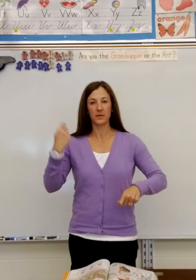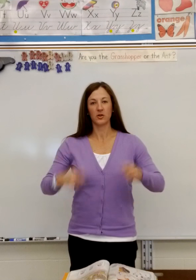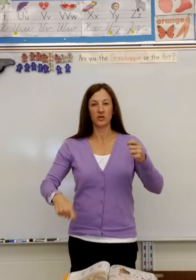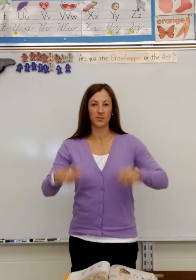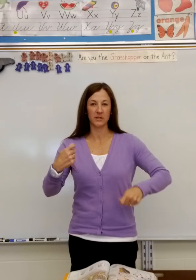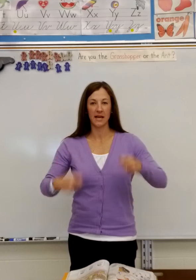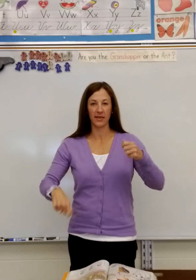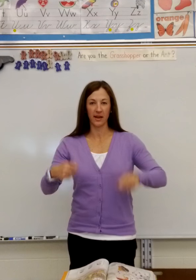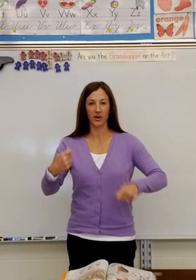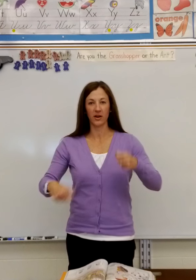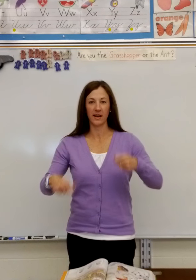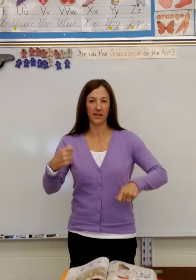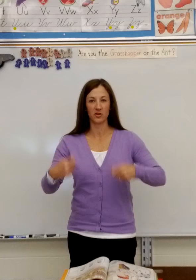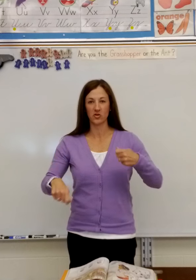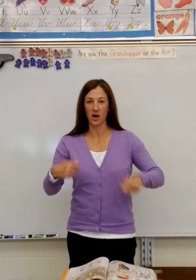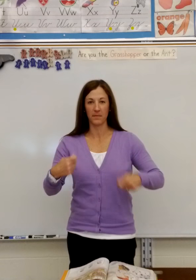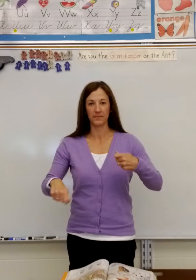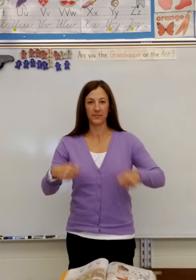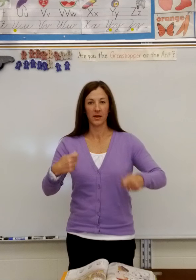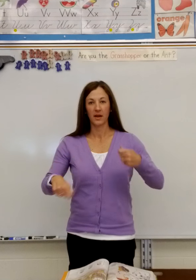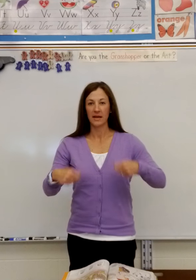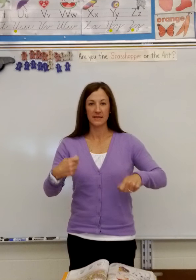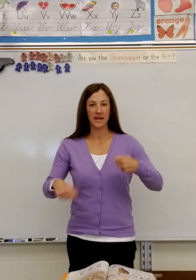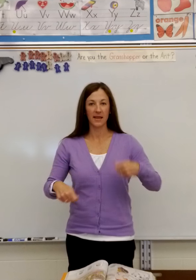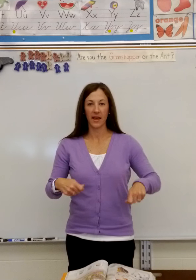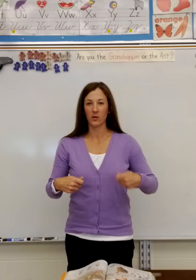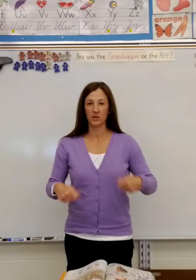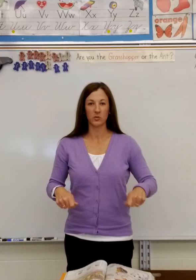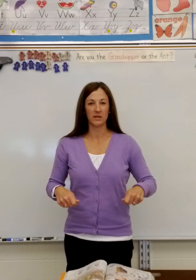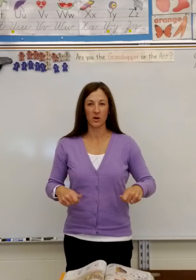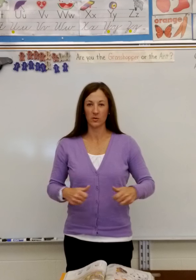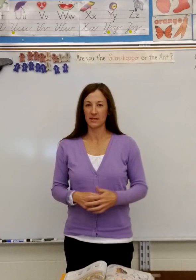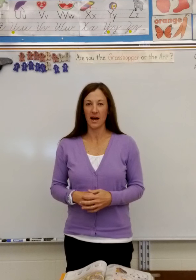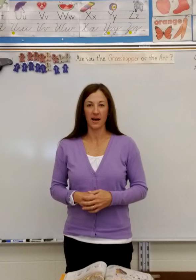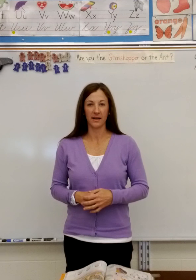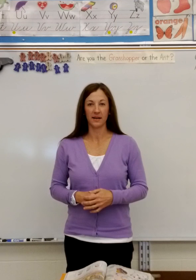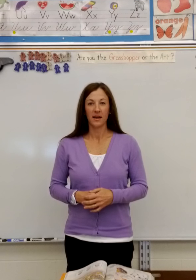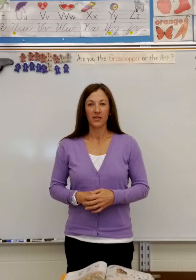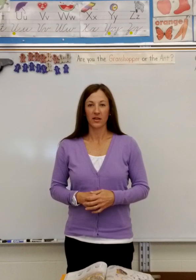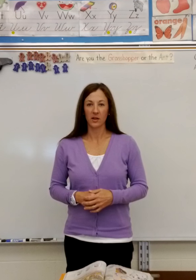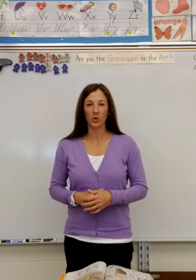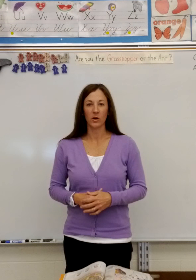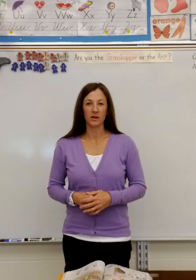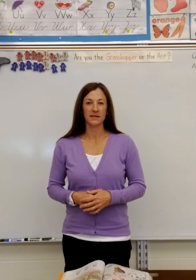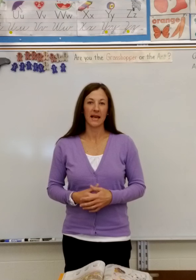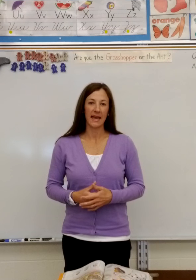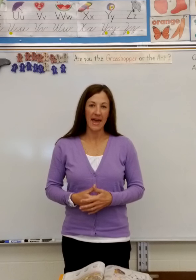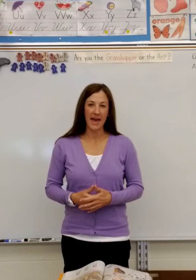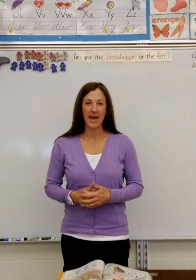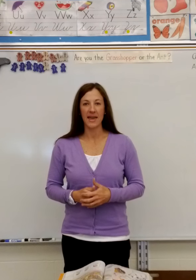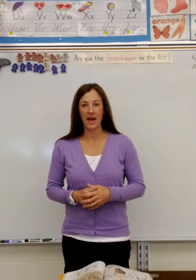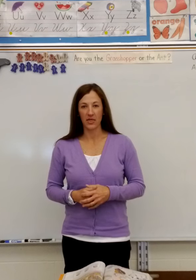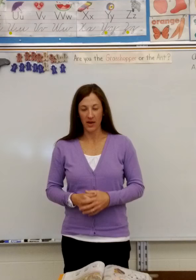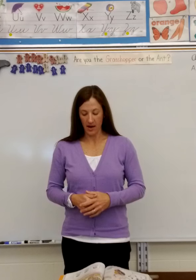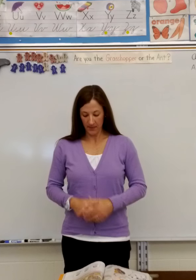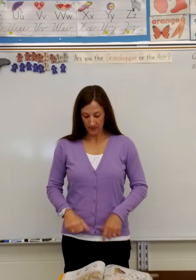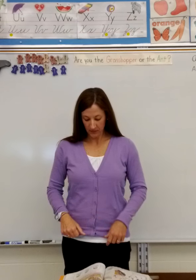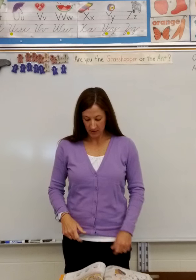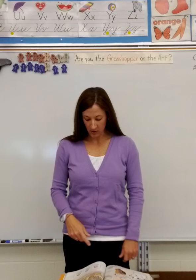just pretend like you're hitting the drum. In sign language, we don't sign the little words like a and the. So